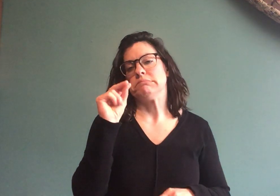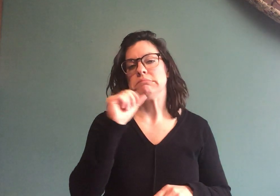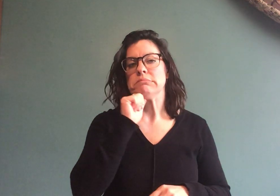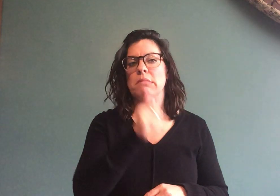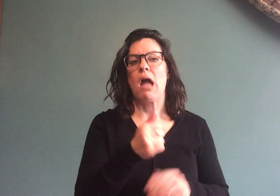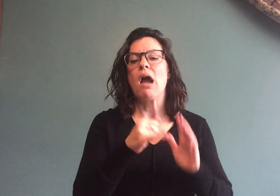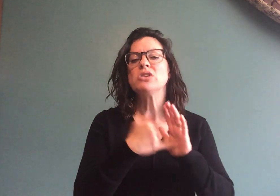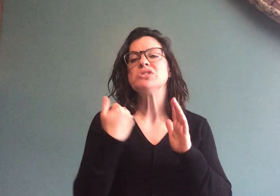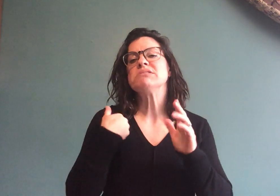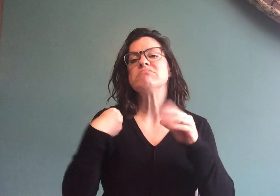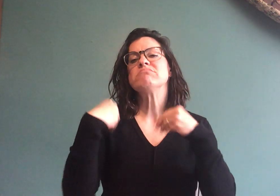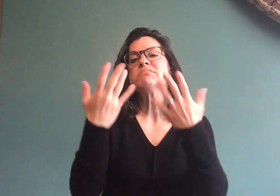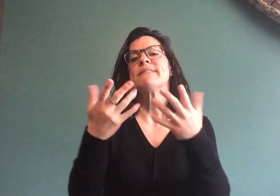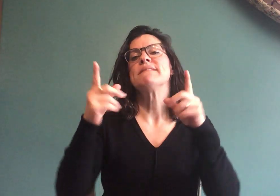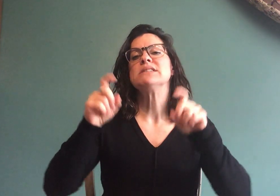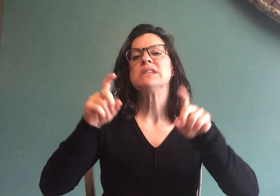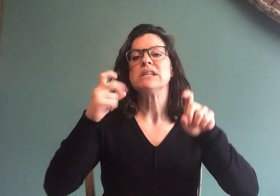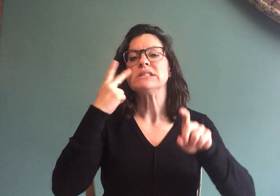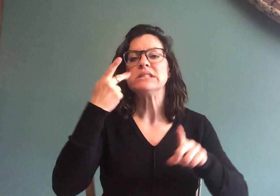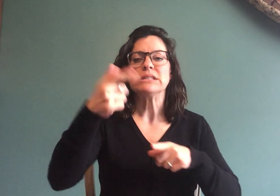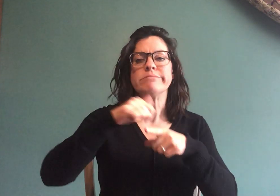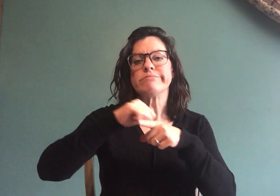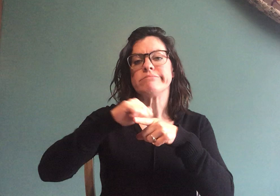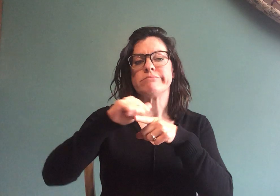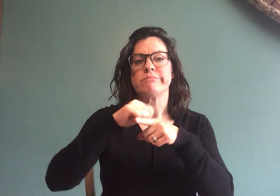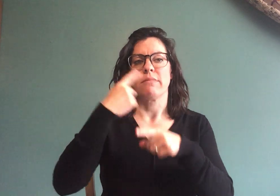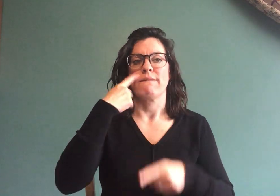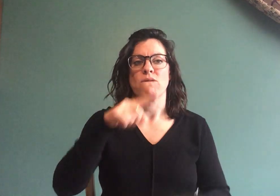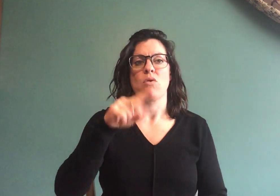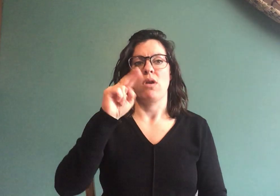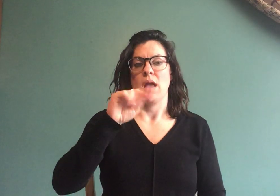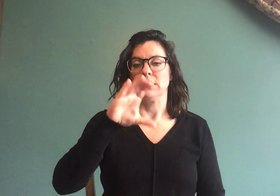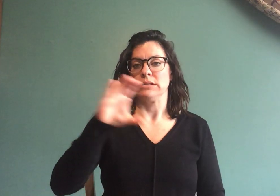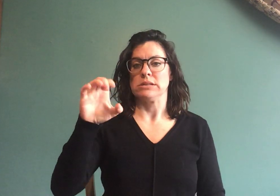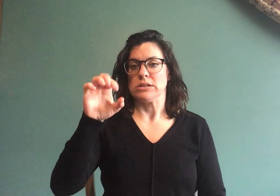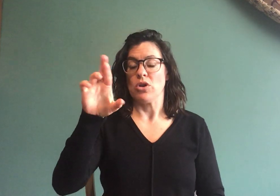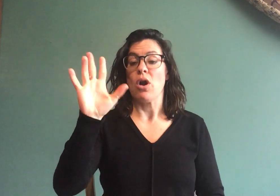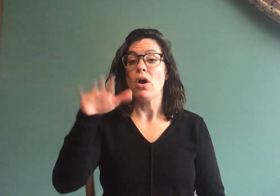about any of the questions? These questions were coming out of the book. Okay, so